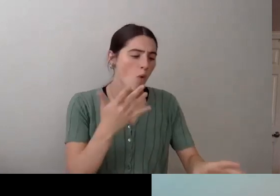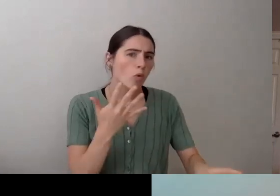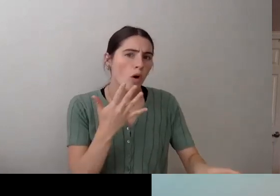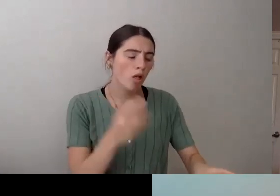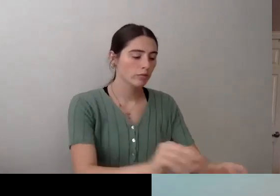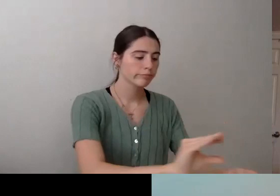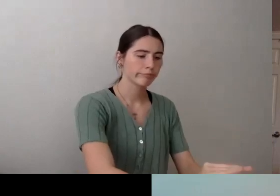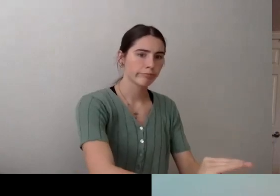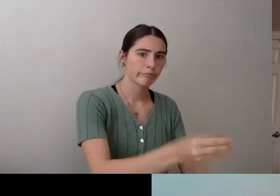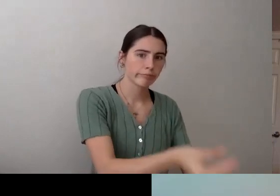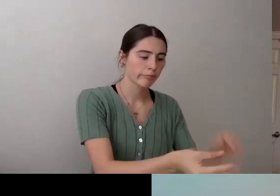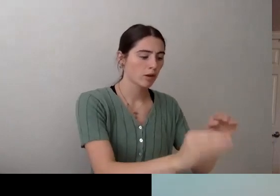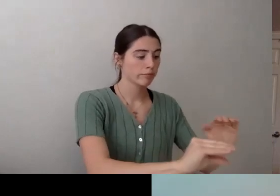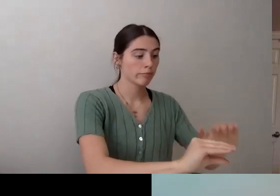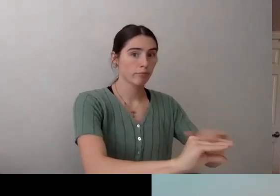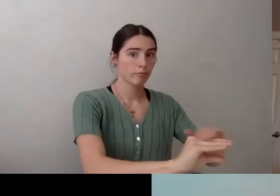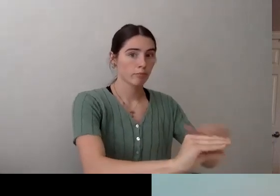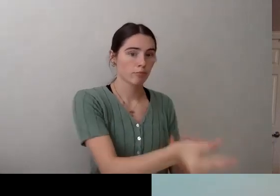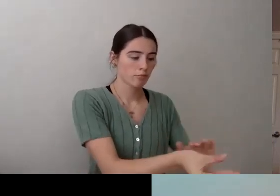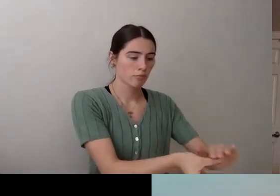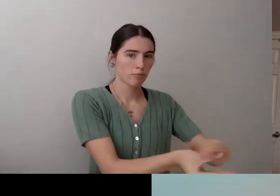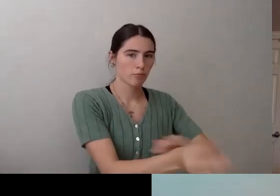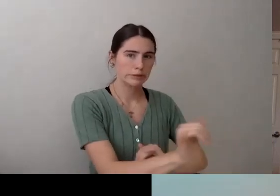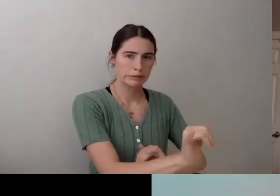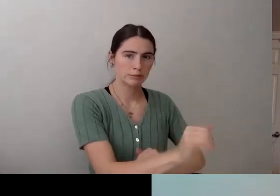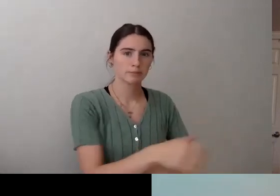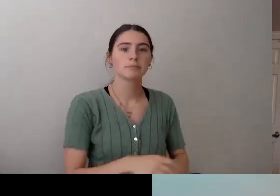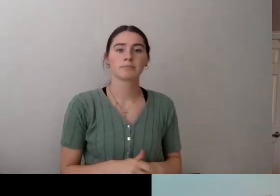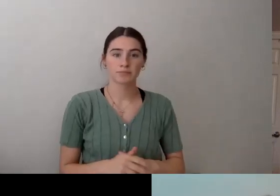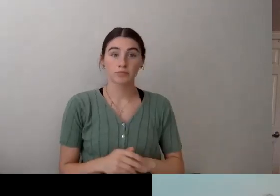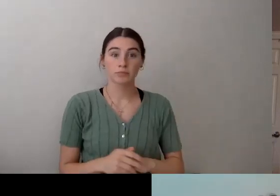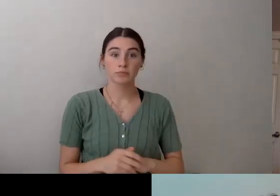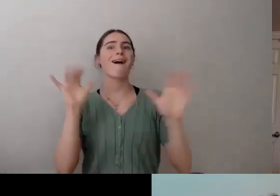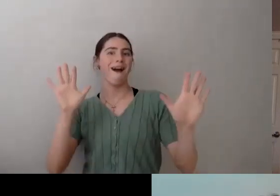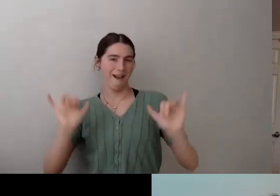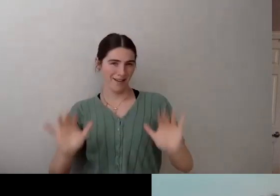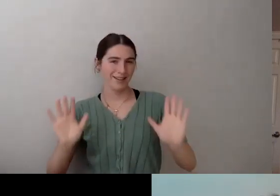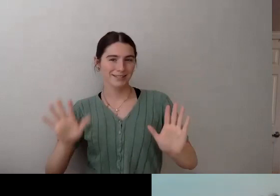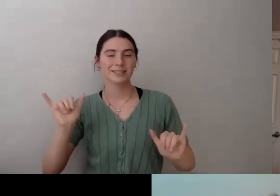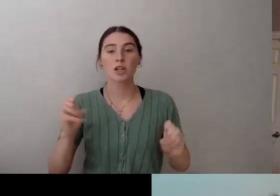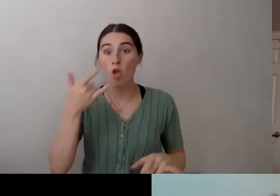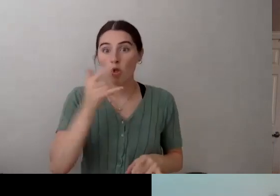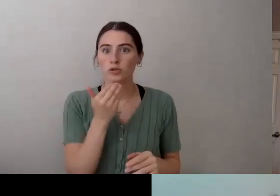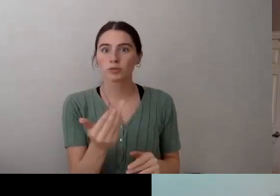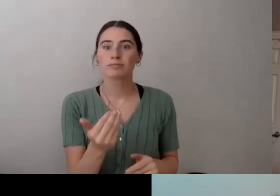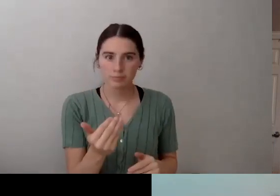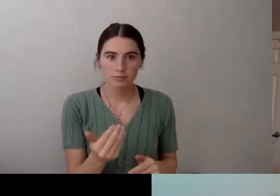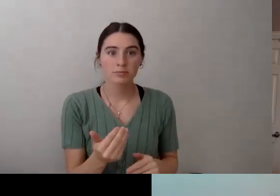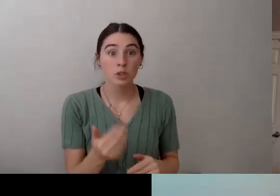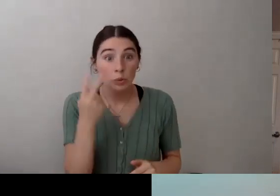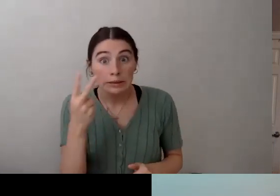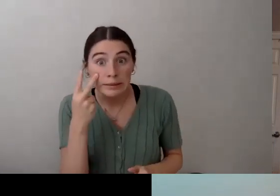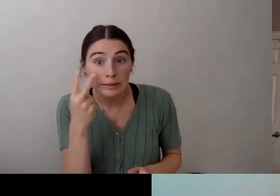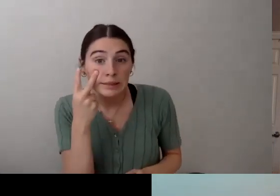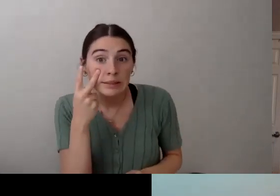So, oh yeah, look at that, look at that. This looks great. Okay, I'm gonna flip this one. You see that golden? You